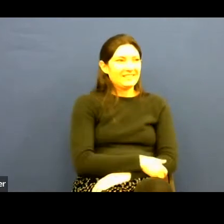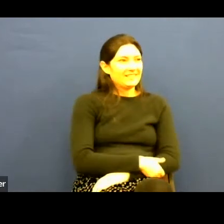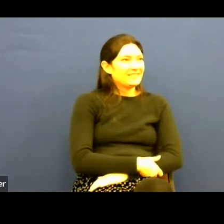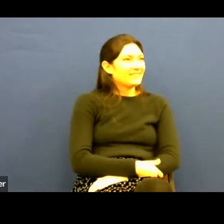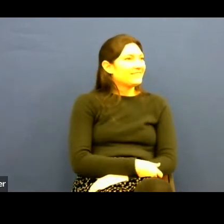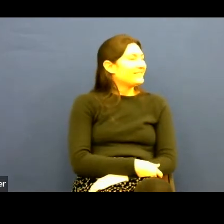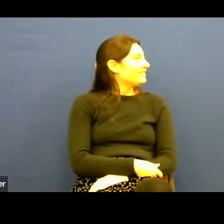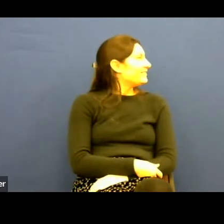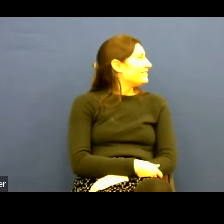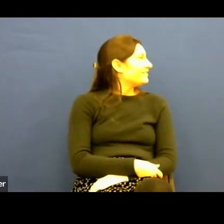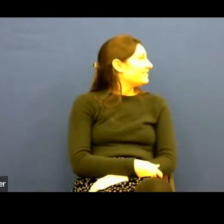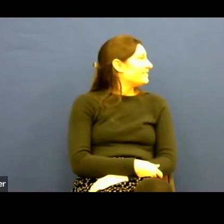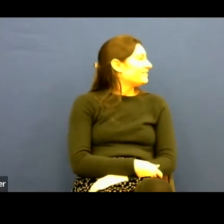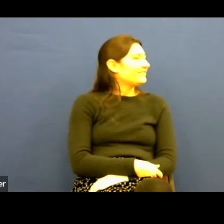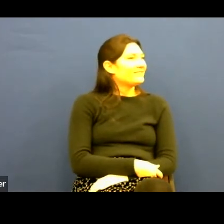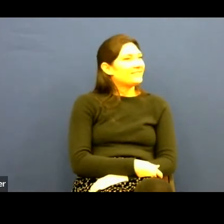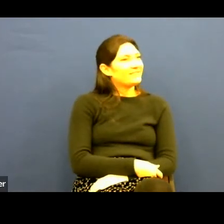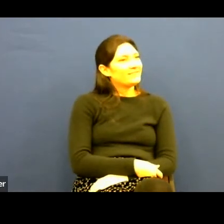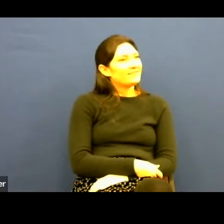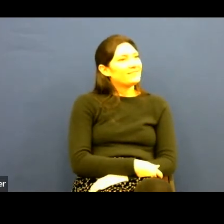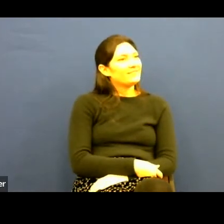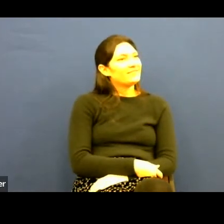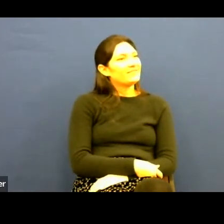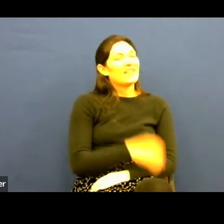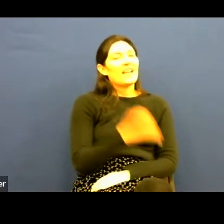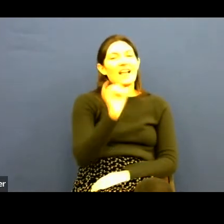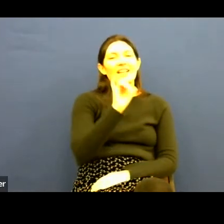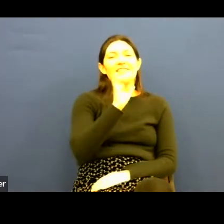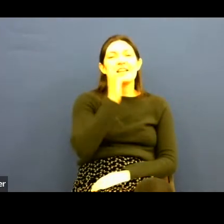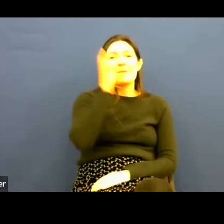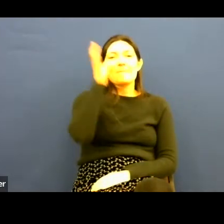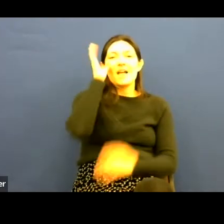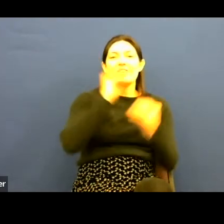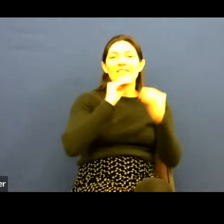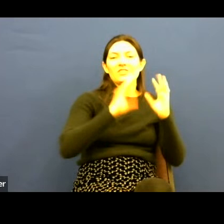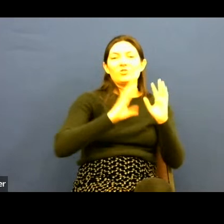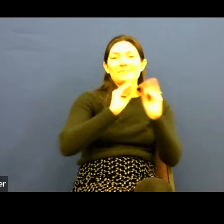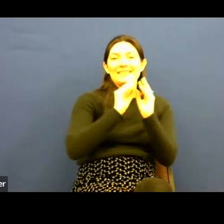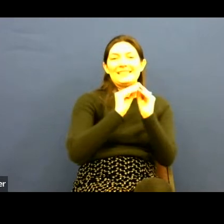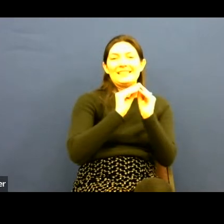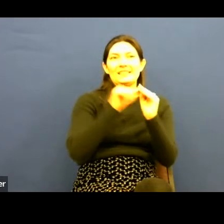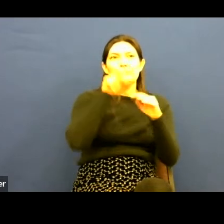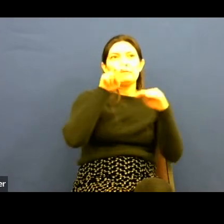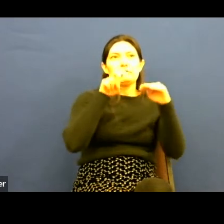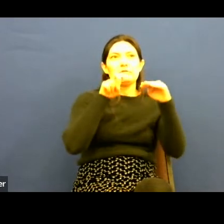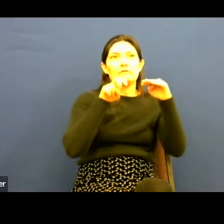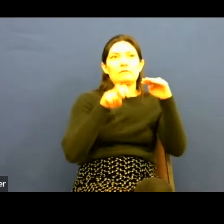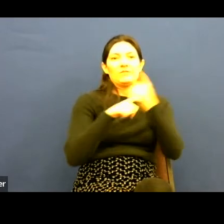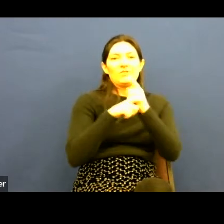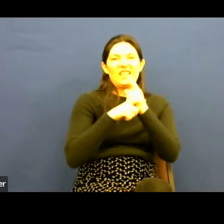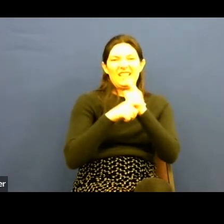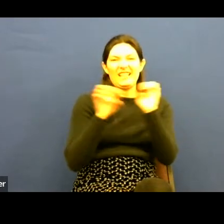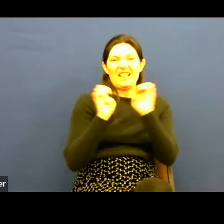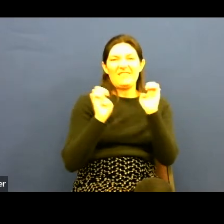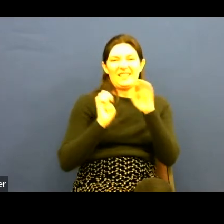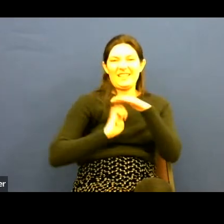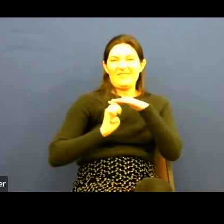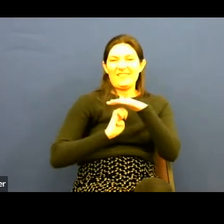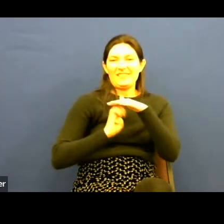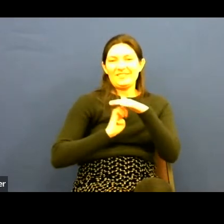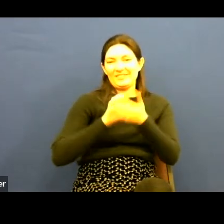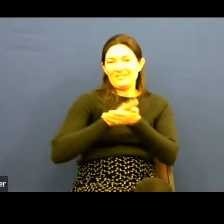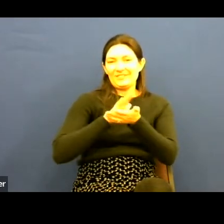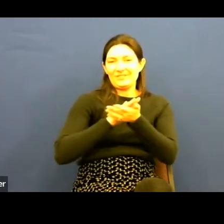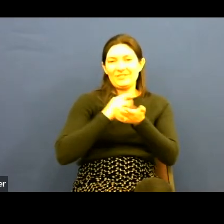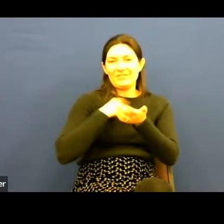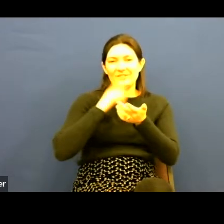It's like when you went to the parent teacher meetings in yes, elementary school. There you go.